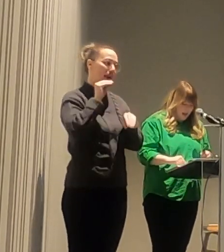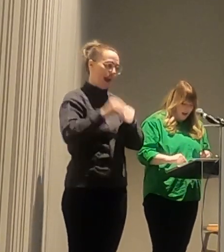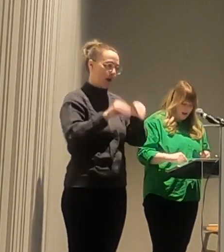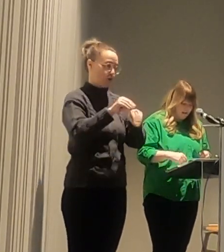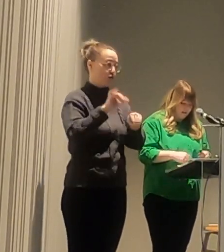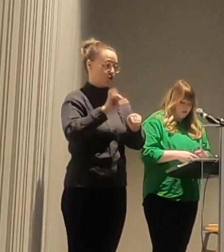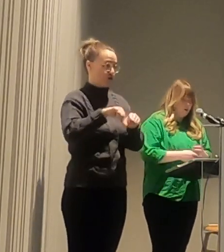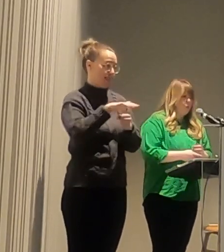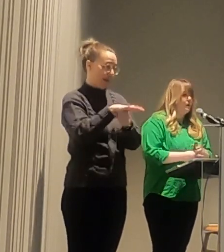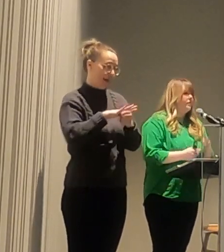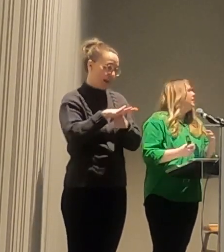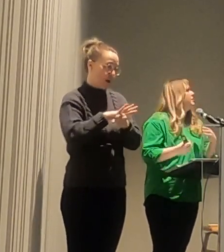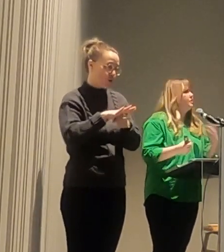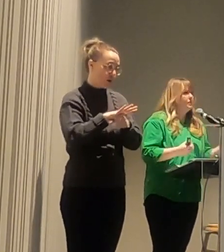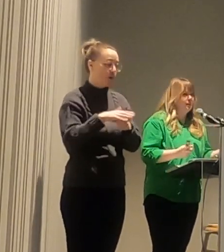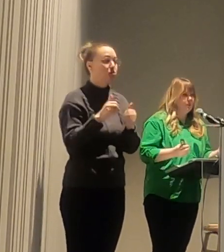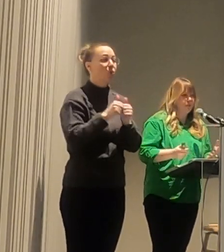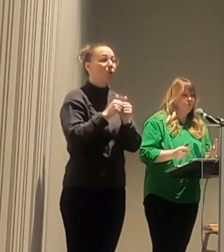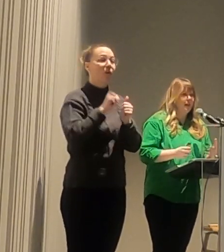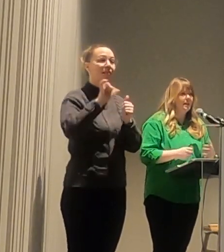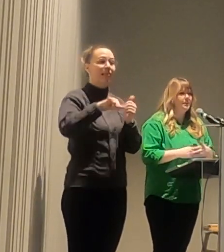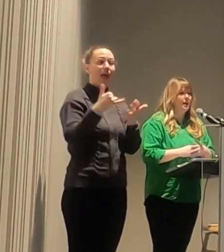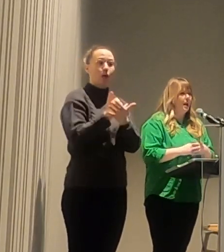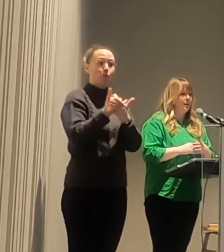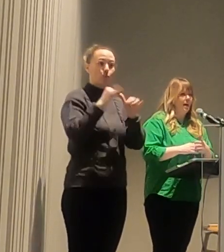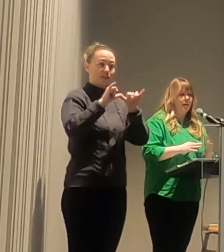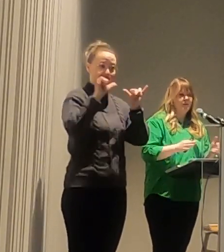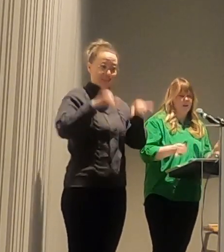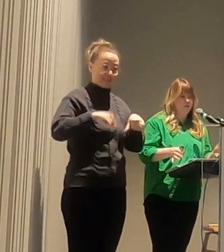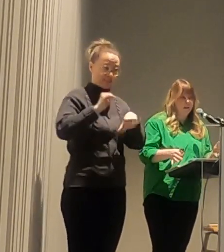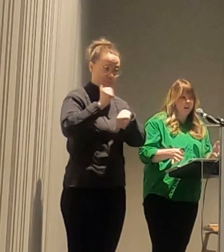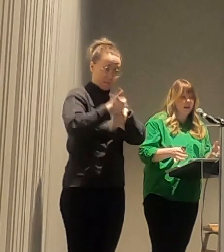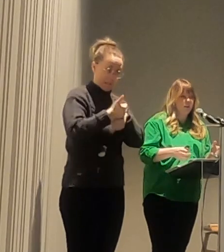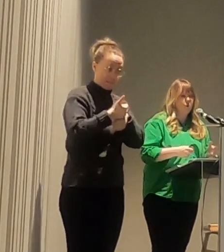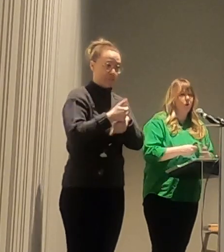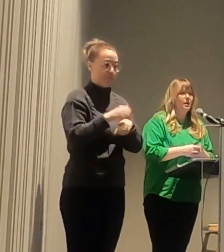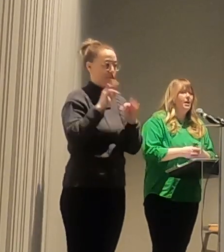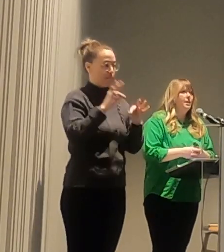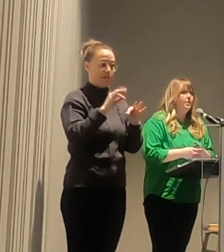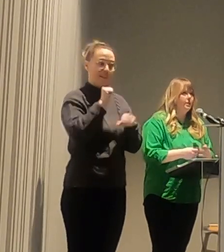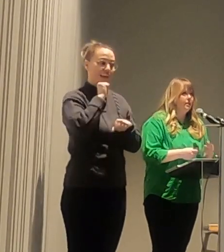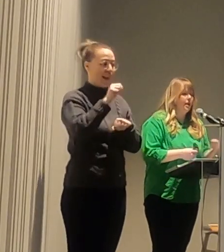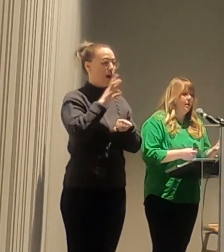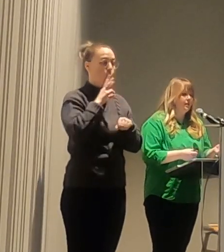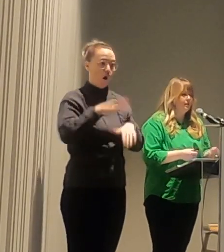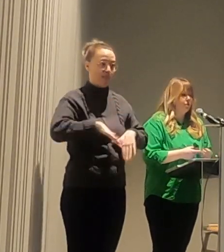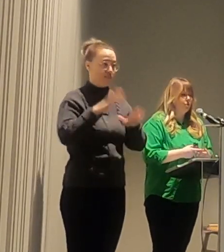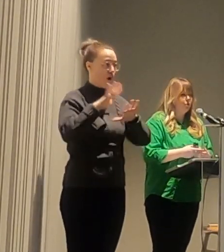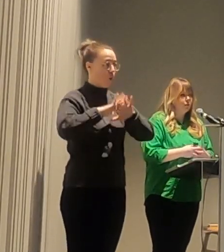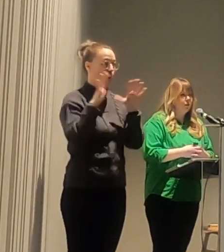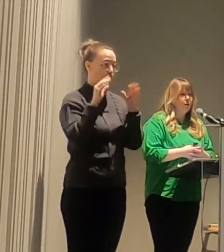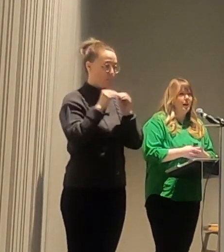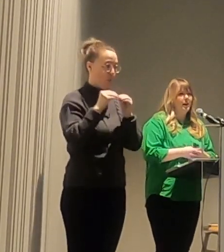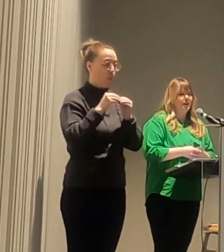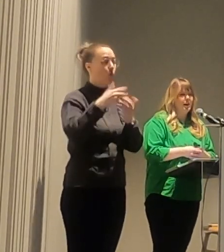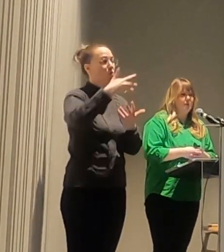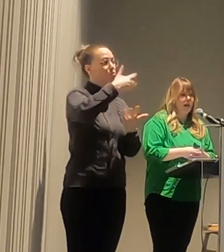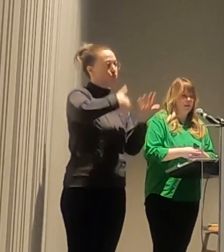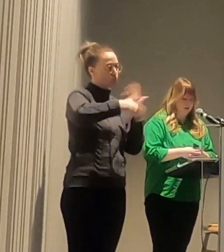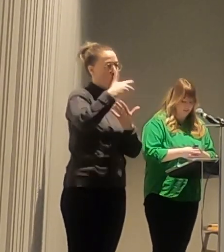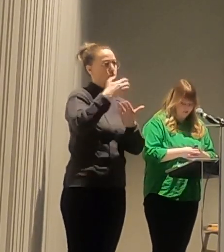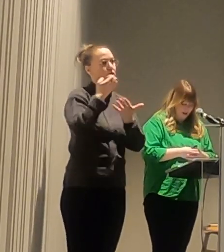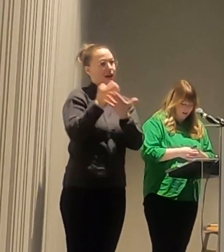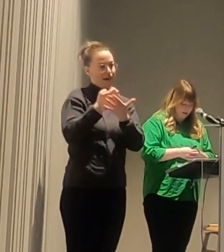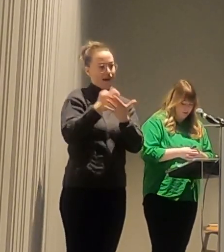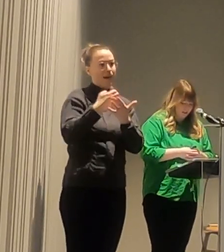area. And so with these new systems in place and not flooding anymore, the social and